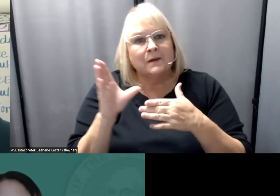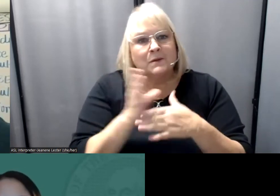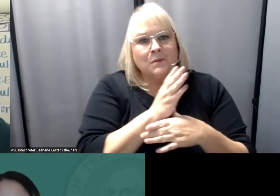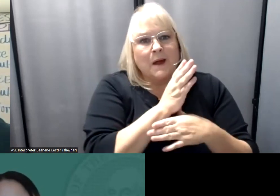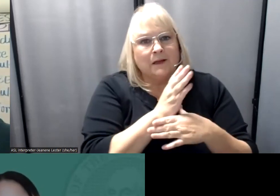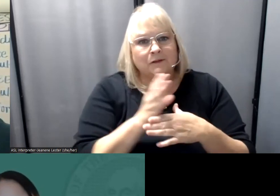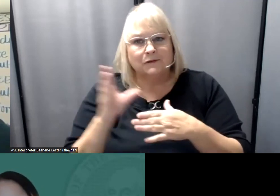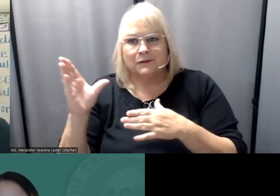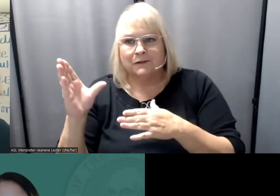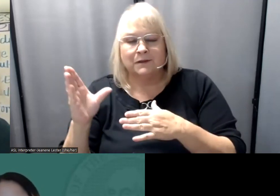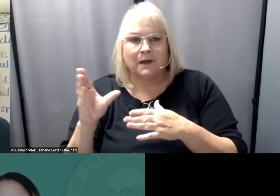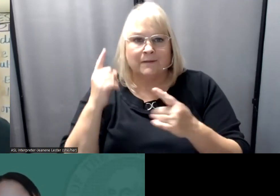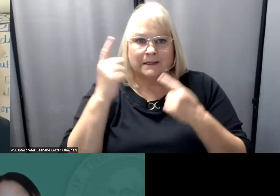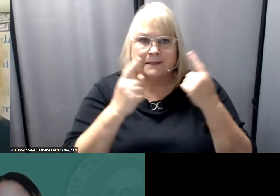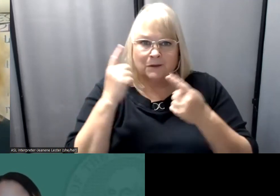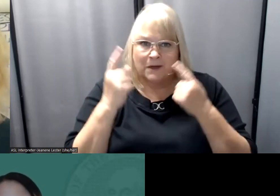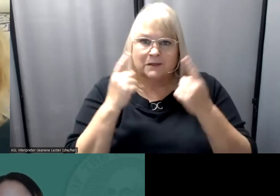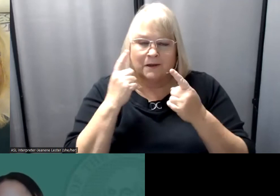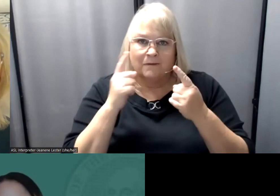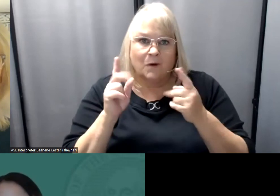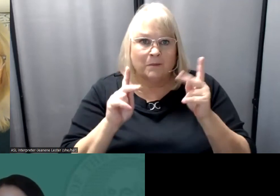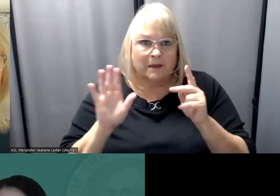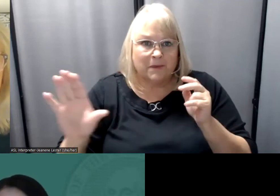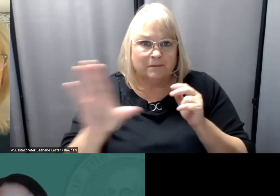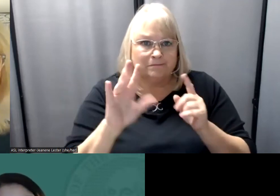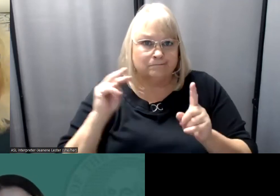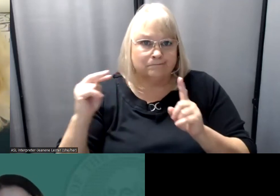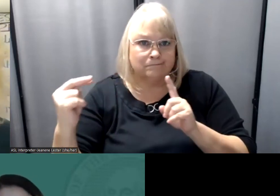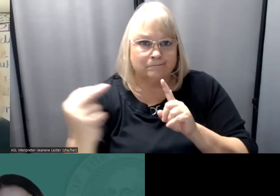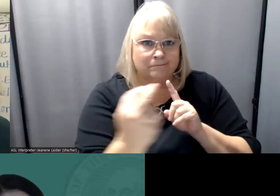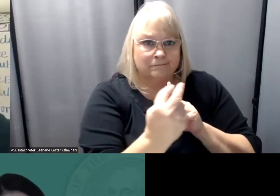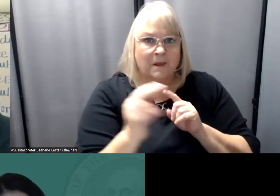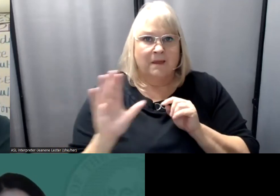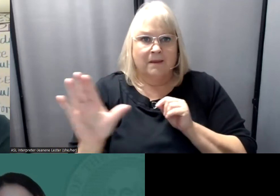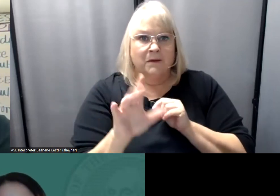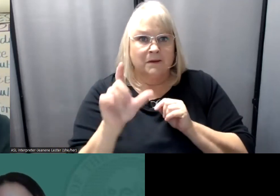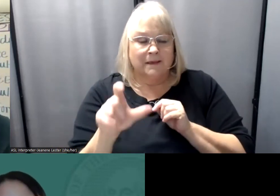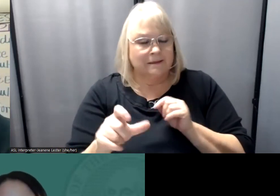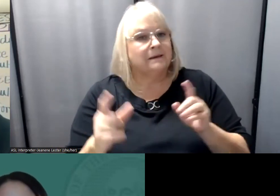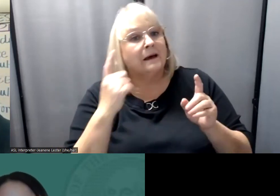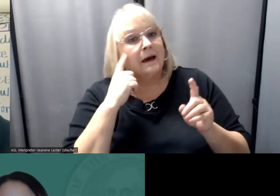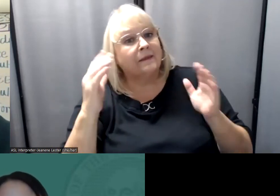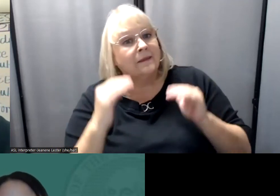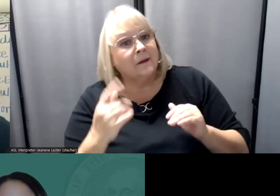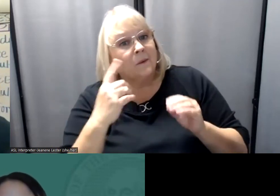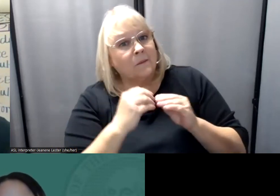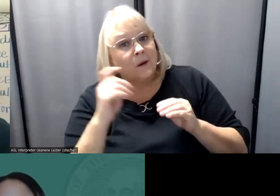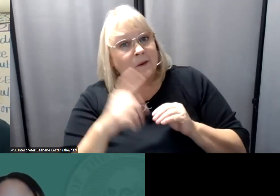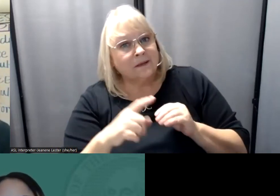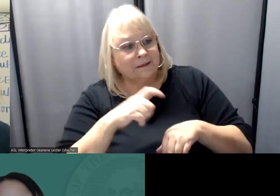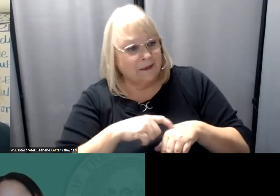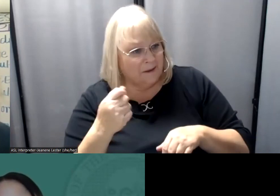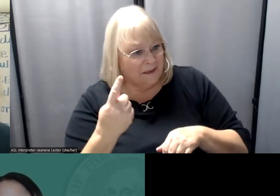of considerations. Yeah, great. I think we have maybe time for one more question. We're at